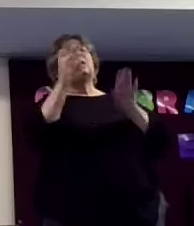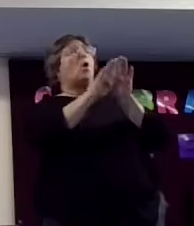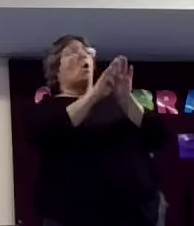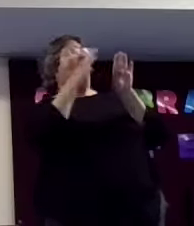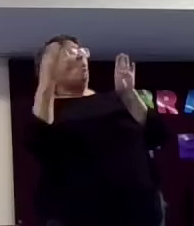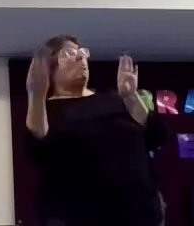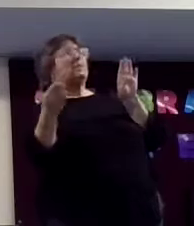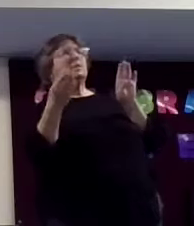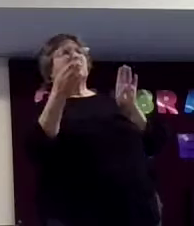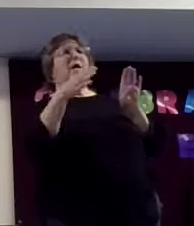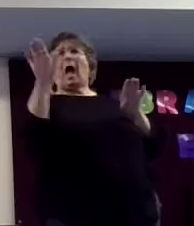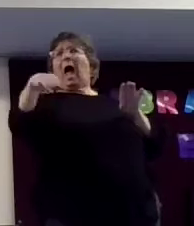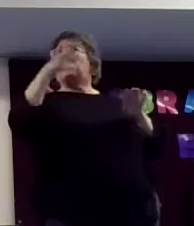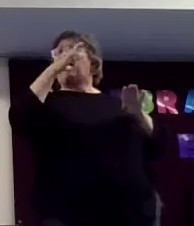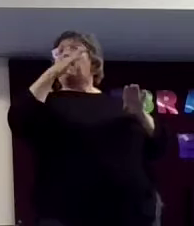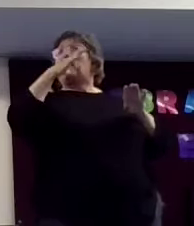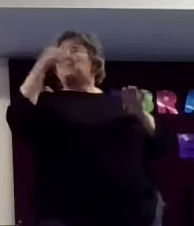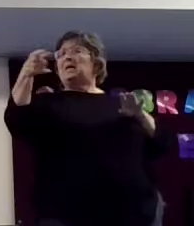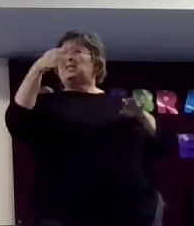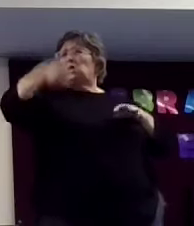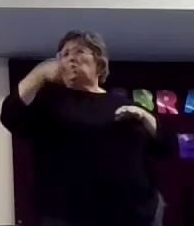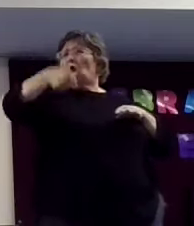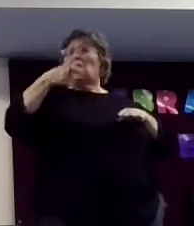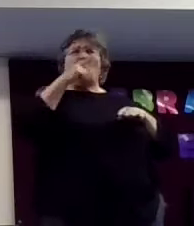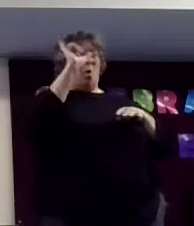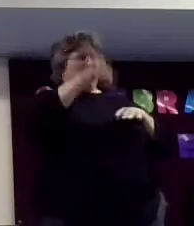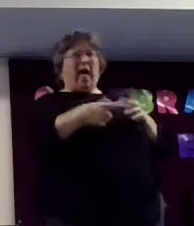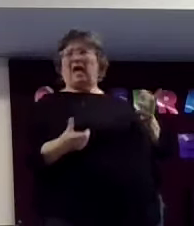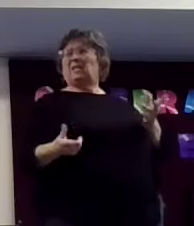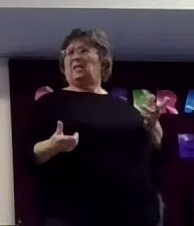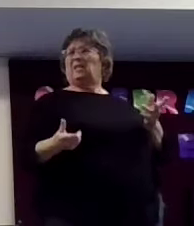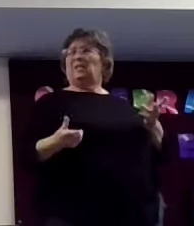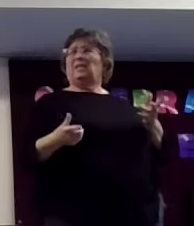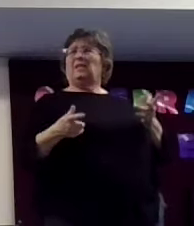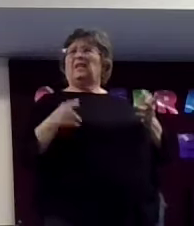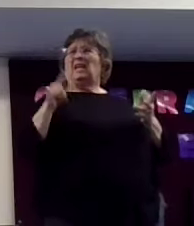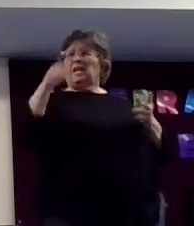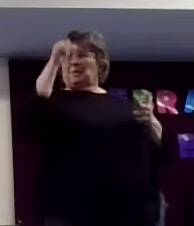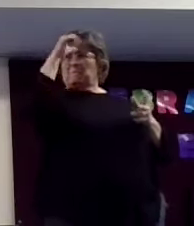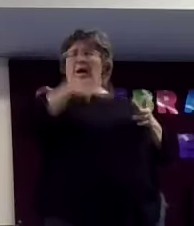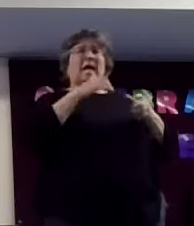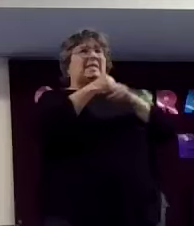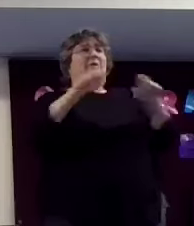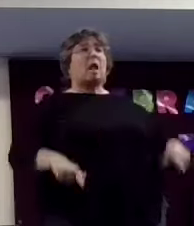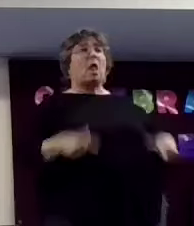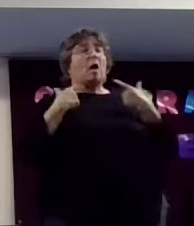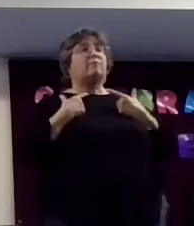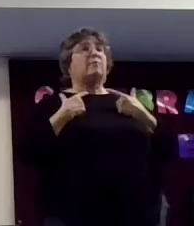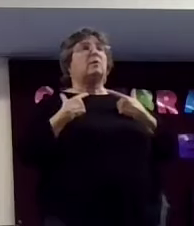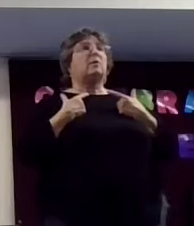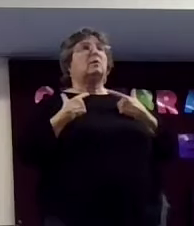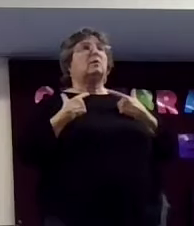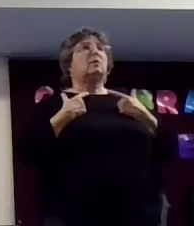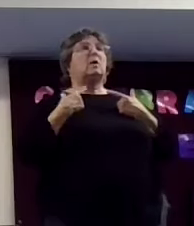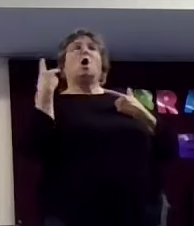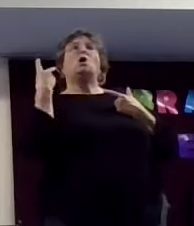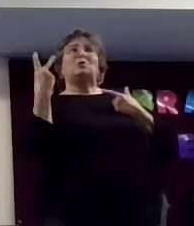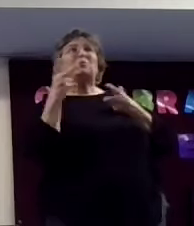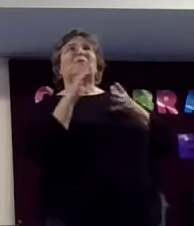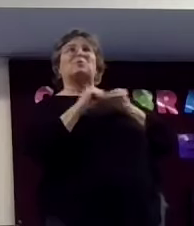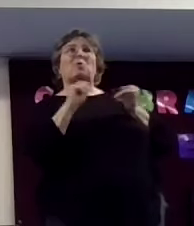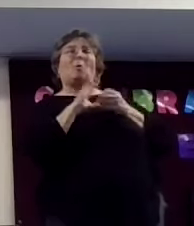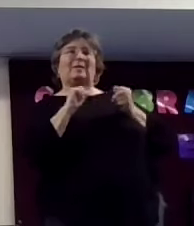door for me at family court, said, Mom, it's Judge Harrington. She's like, who's that? And he goes, he's the man that saved my life. So those kind